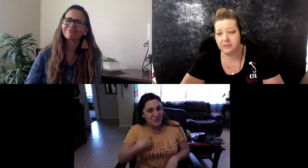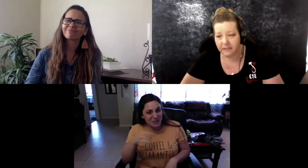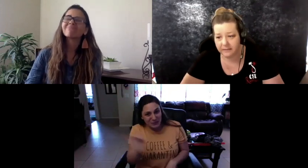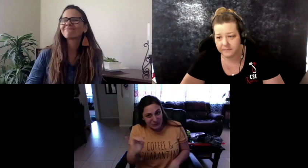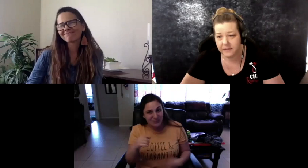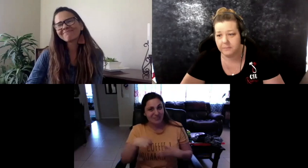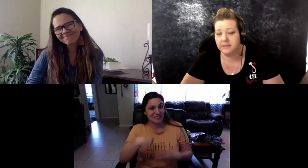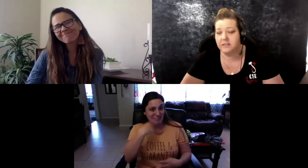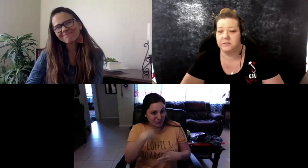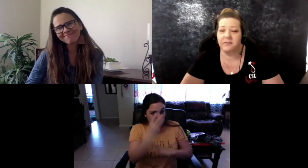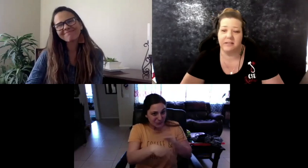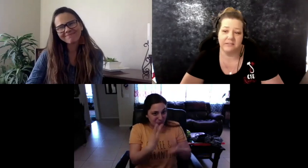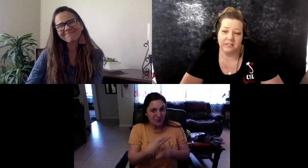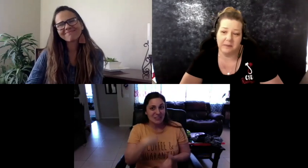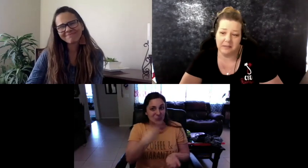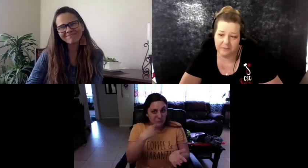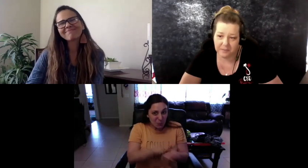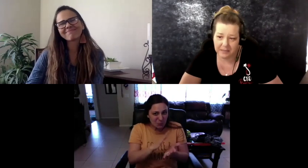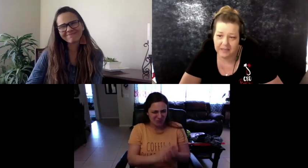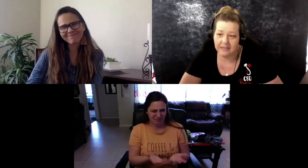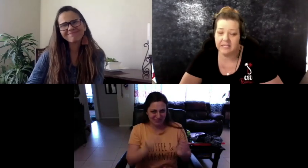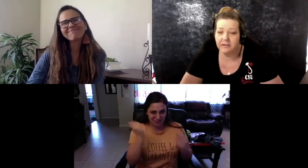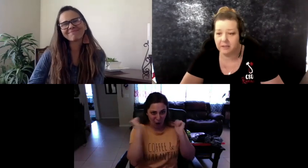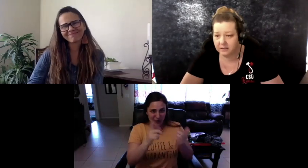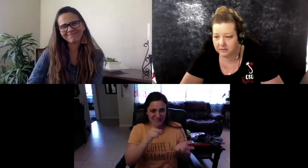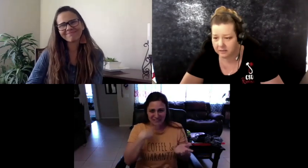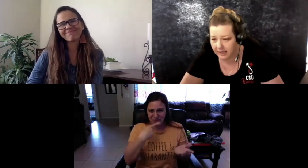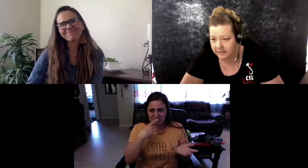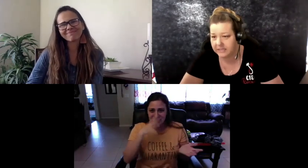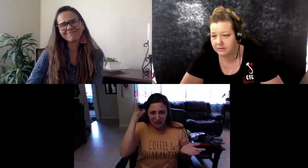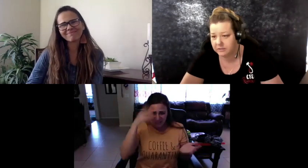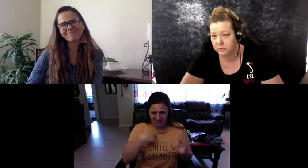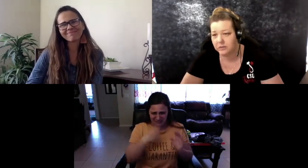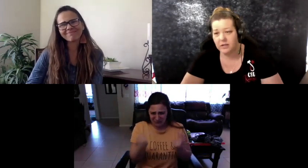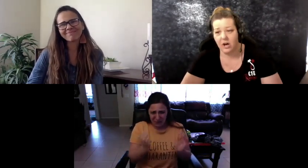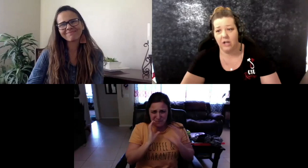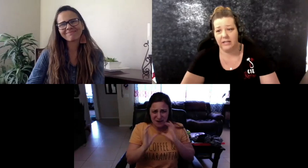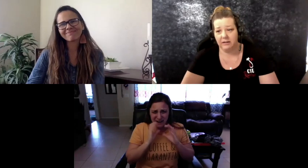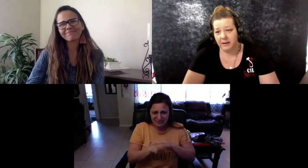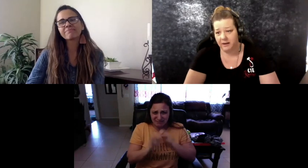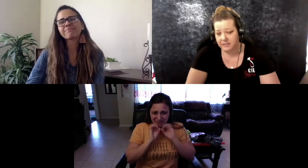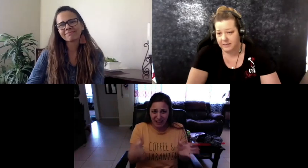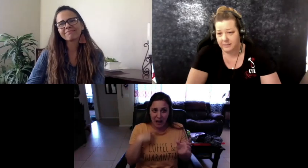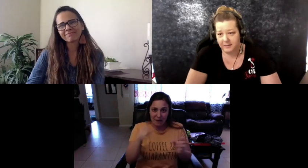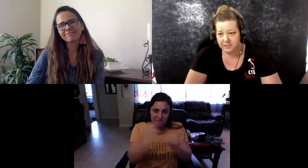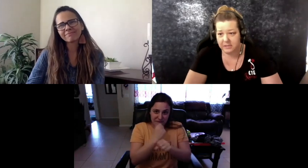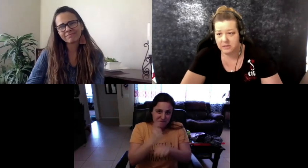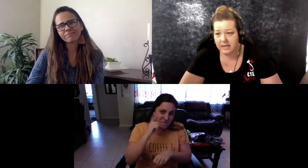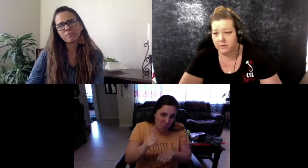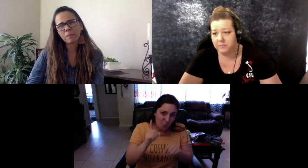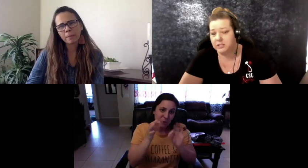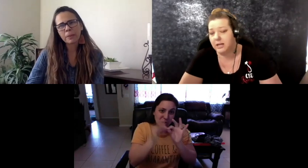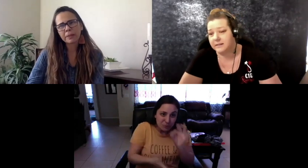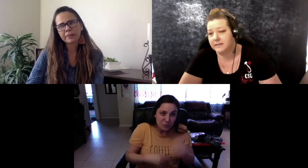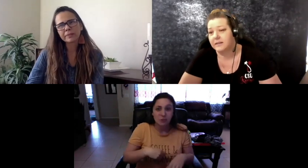is hearing, but it's also definitely a different experience for me being in the hearing climate in the hearing school. All hearing parents, I mean, I'm not able to communicate